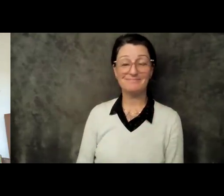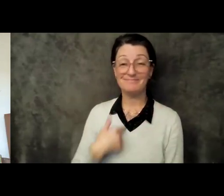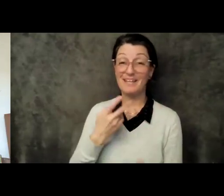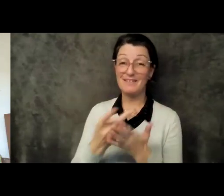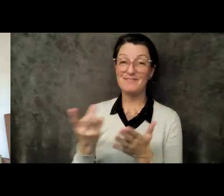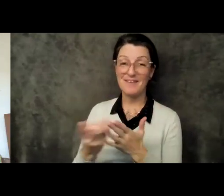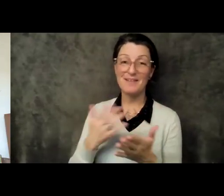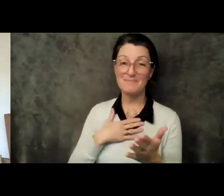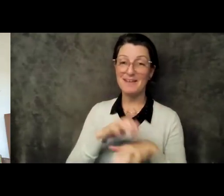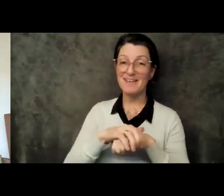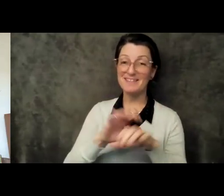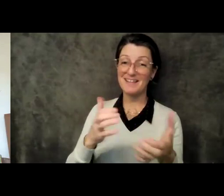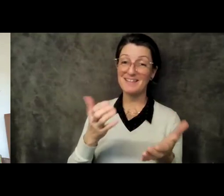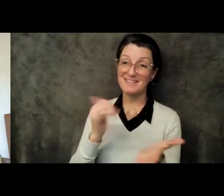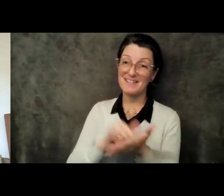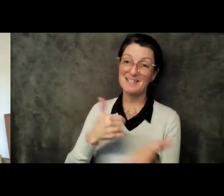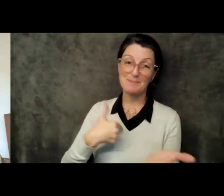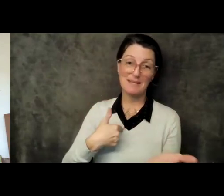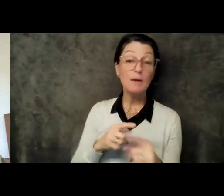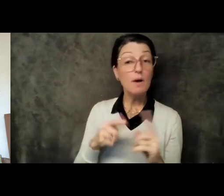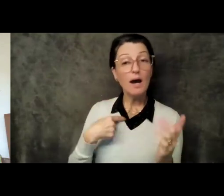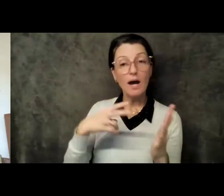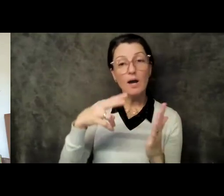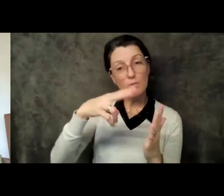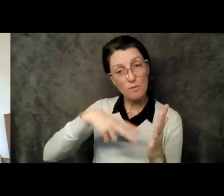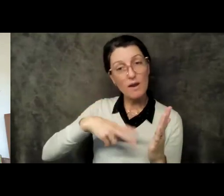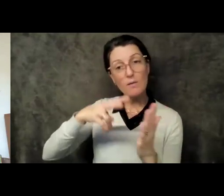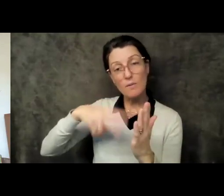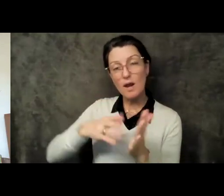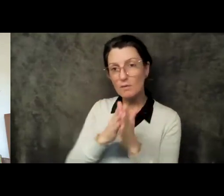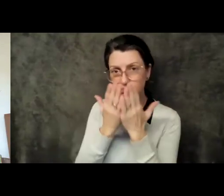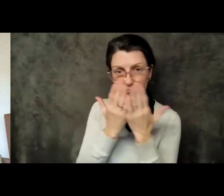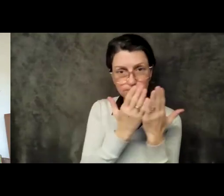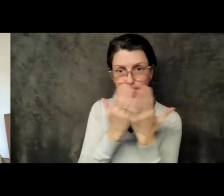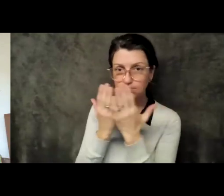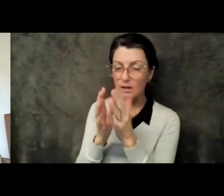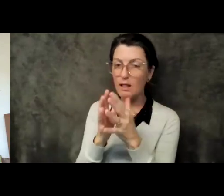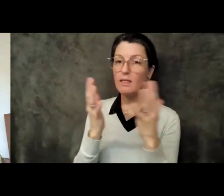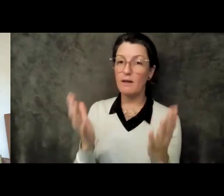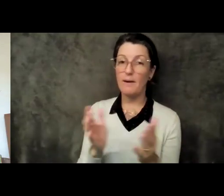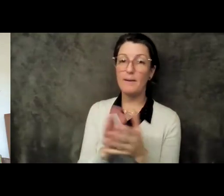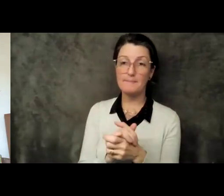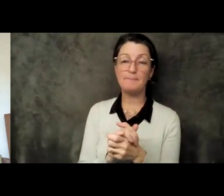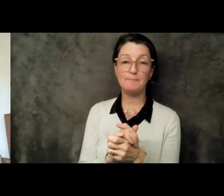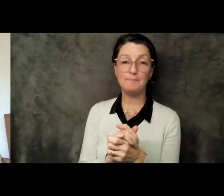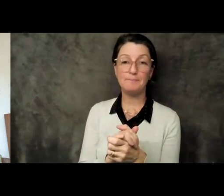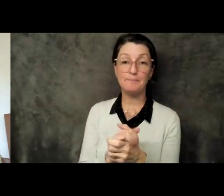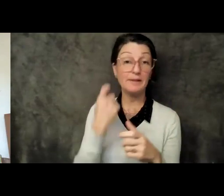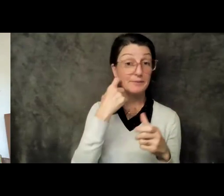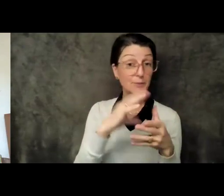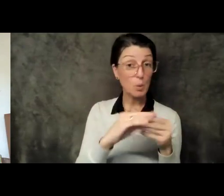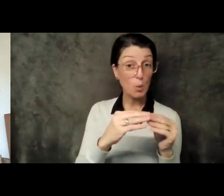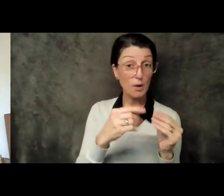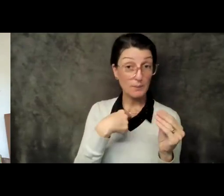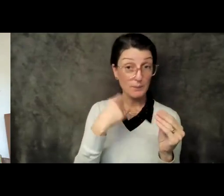yeah, that was me. But I read a lot. And so what happened with this piece was I had started